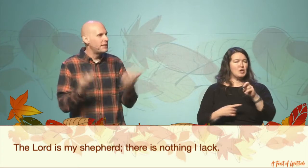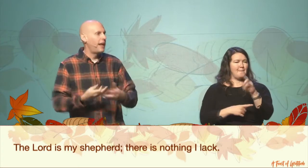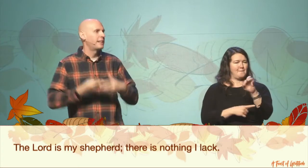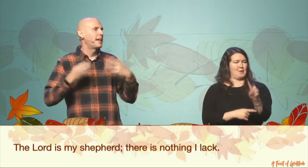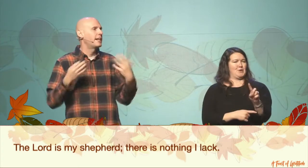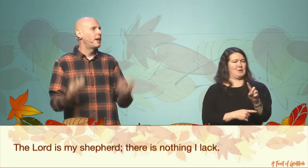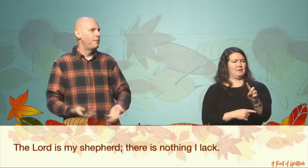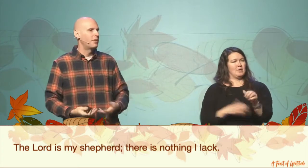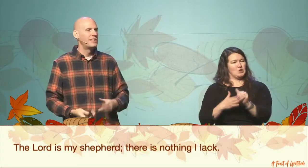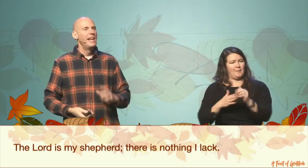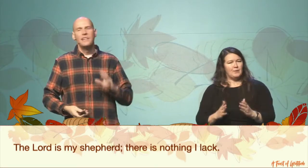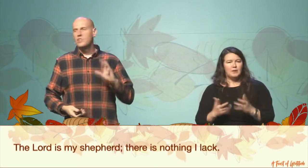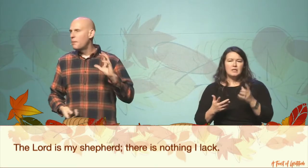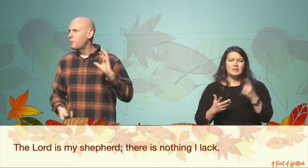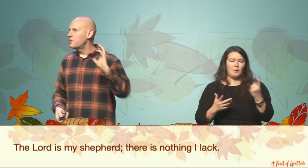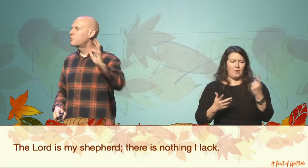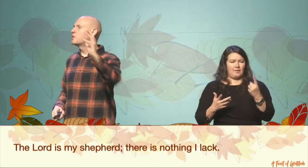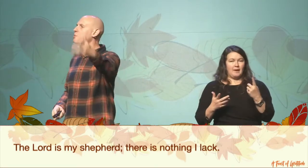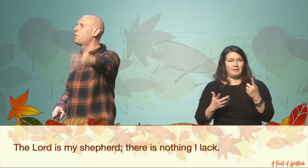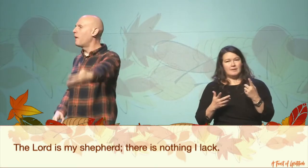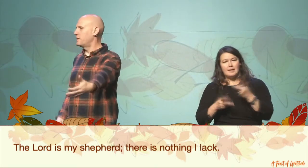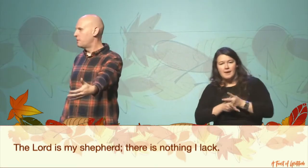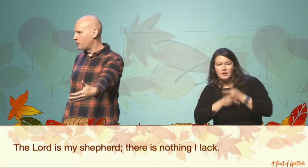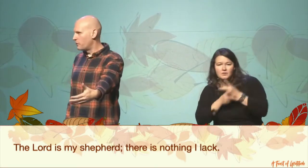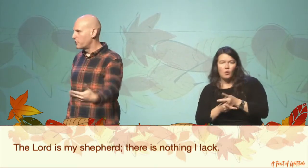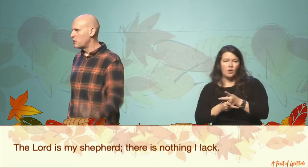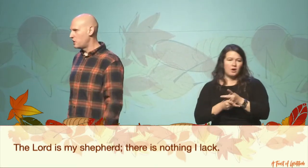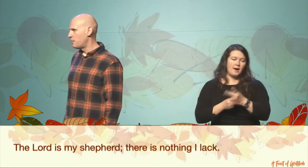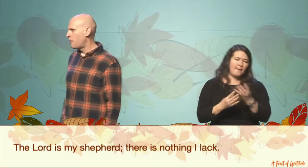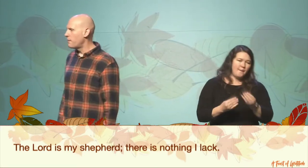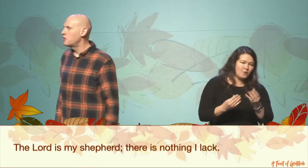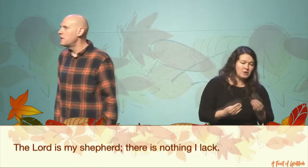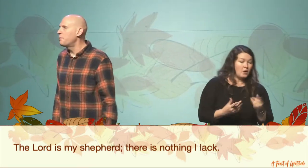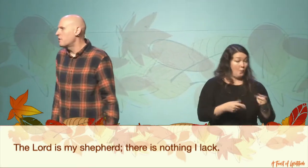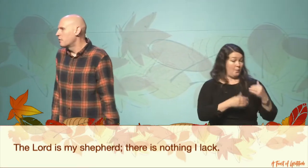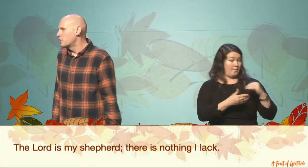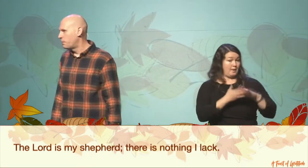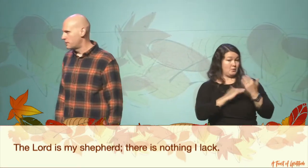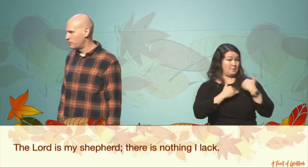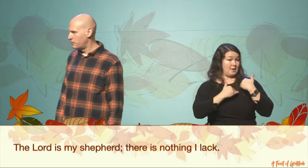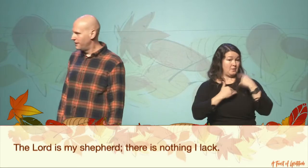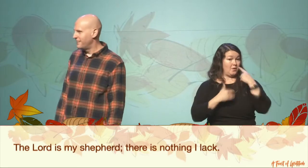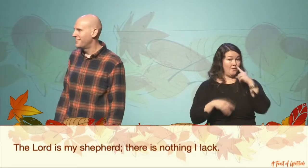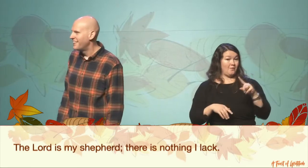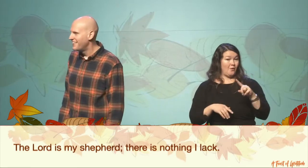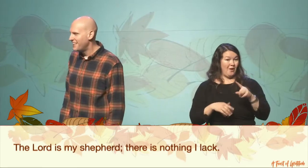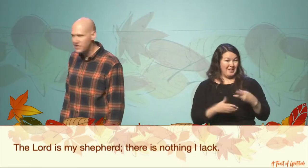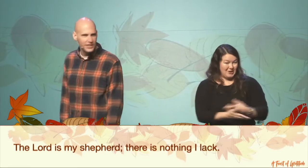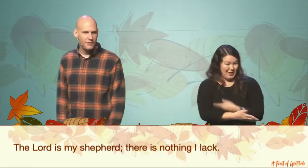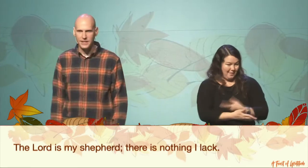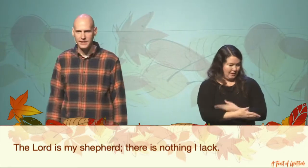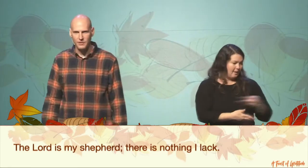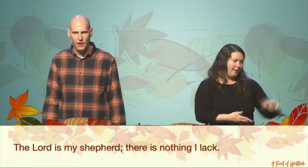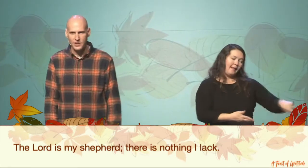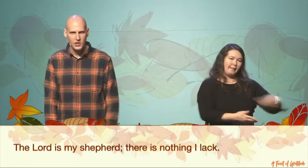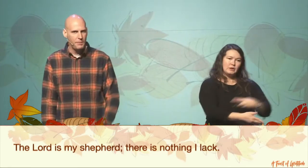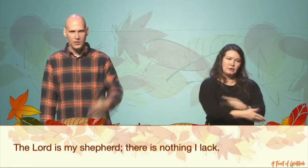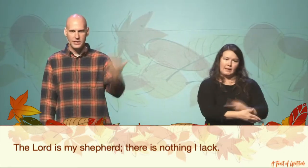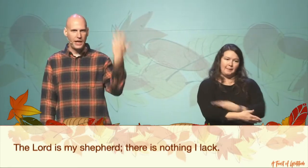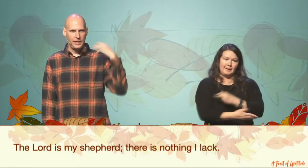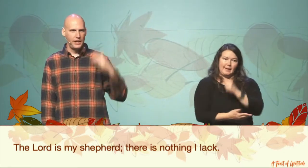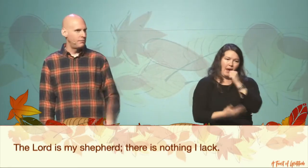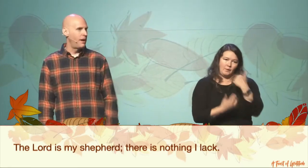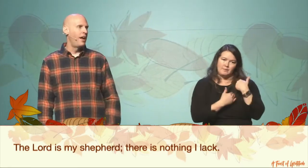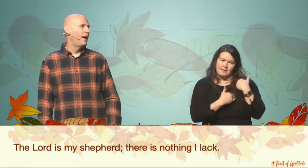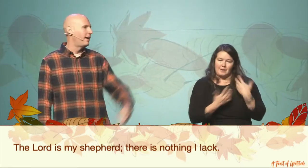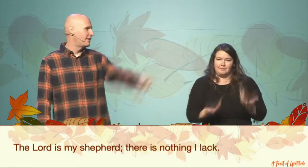and protects and comforts. The shepherd is responsible for the sheep, right? The sheep are irresponsible. Let's just face it, right? The sheep are just